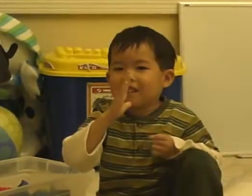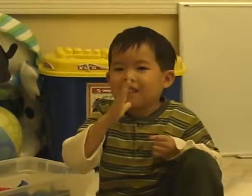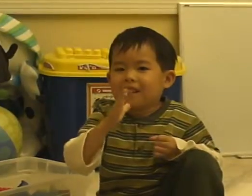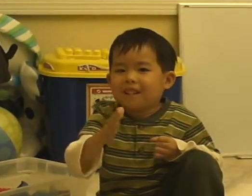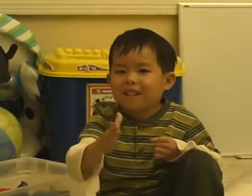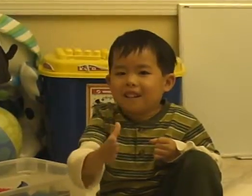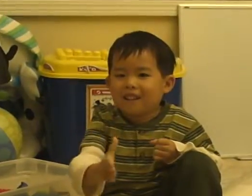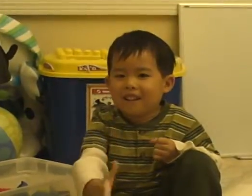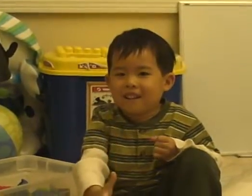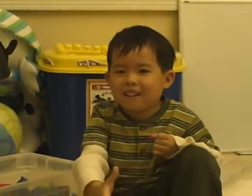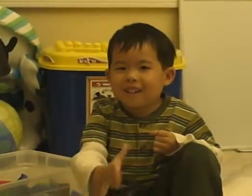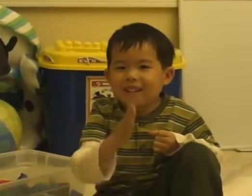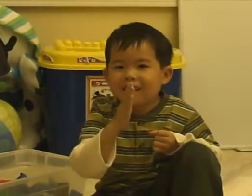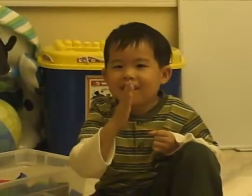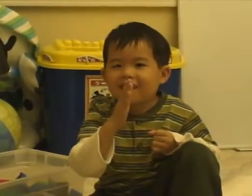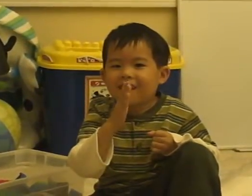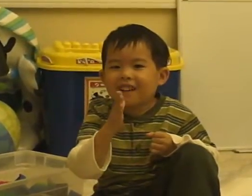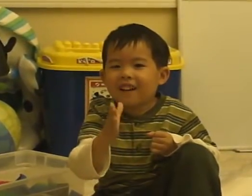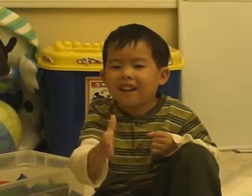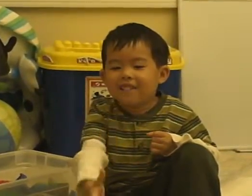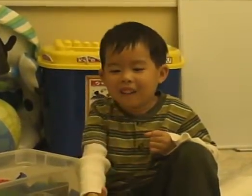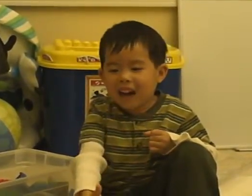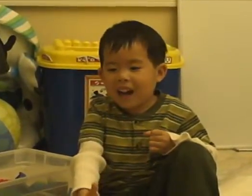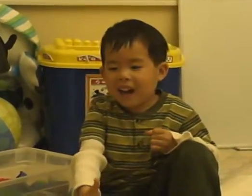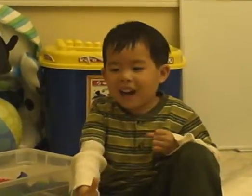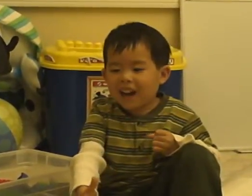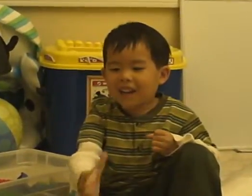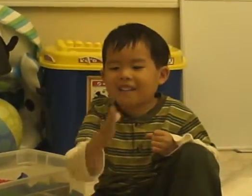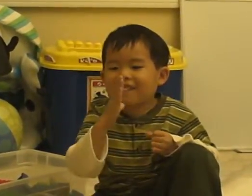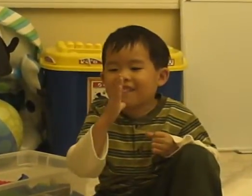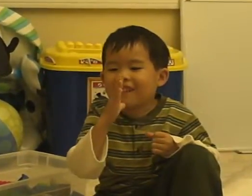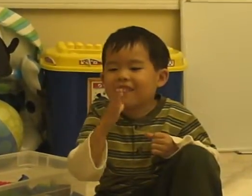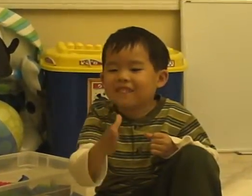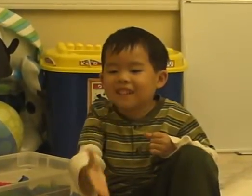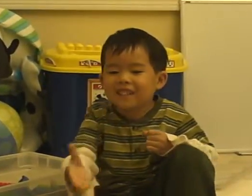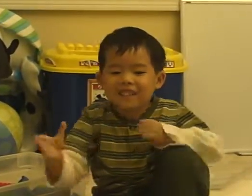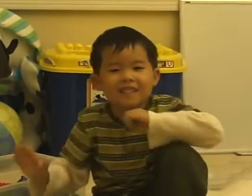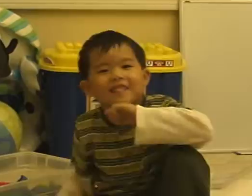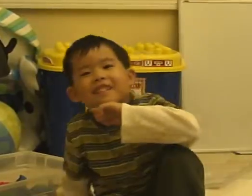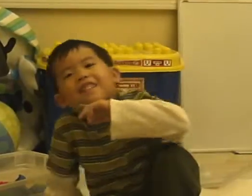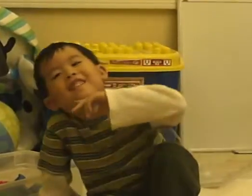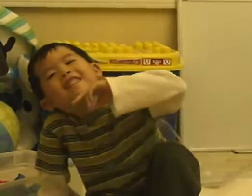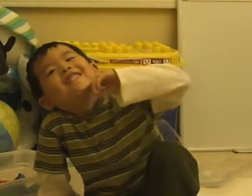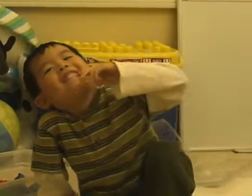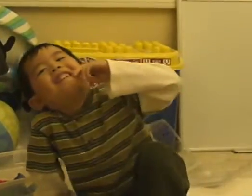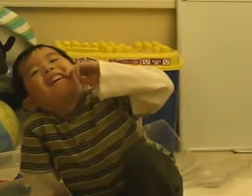Grandma. Grandma. Okay. Grandma. Okay.